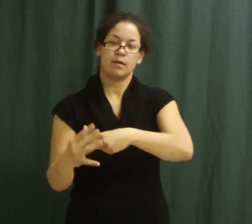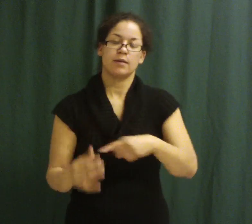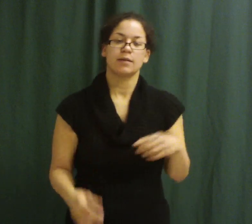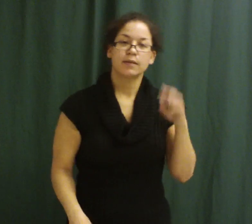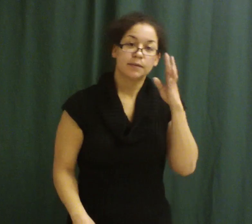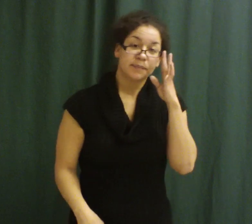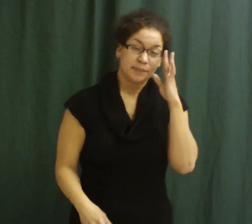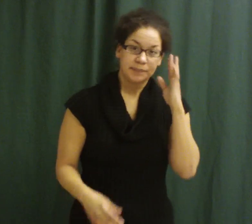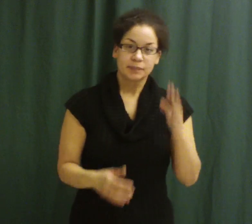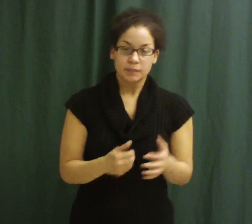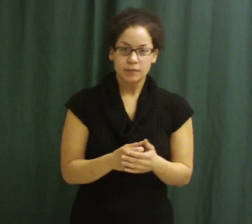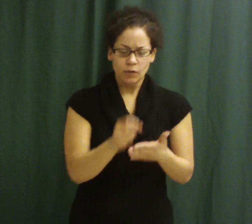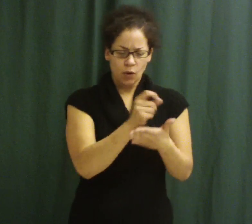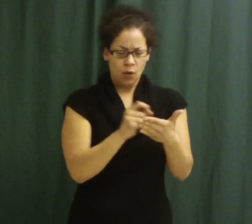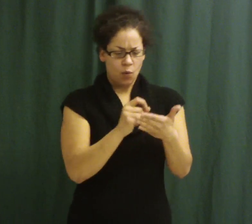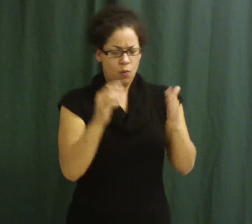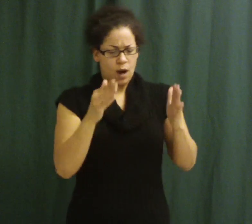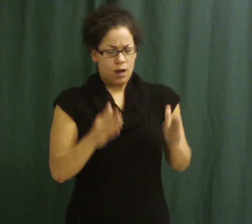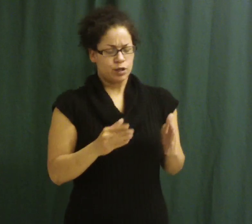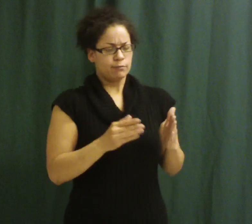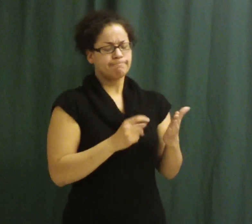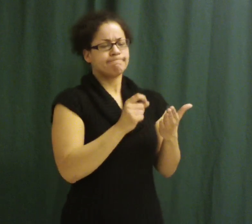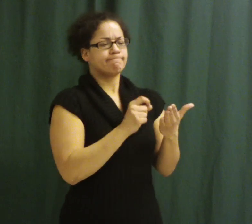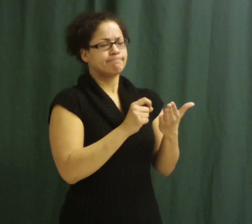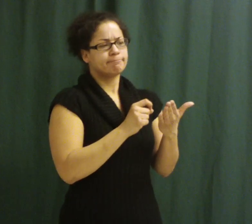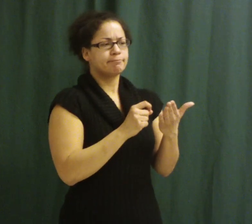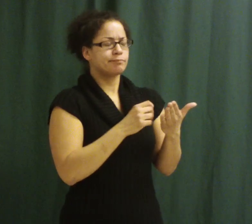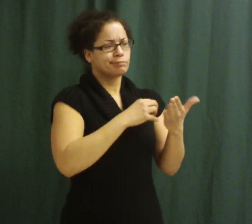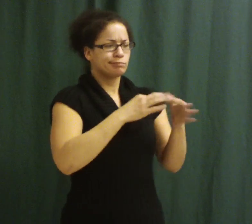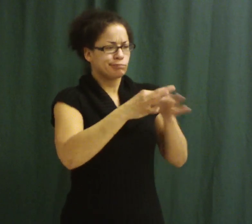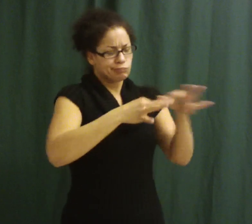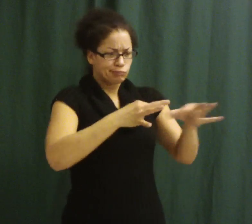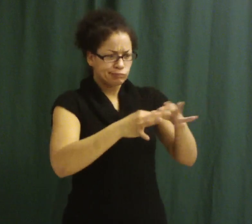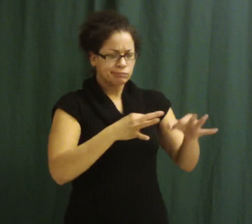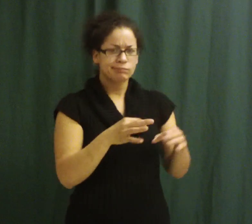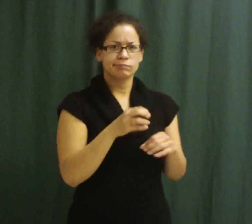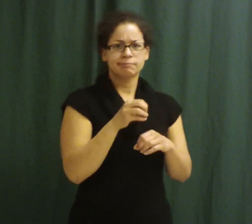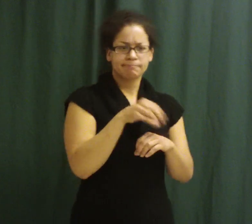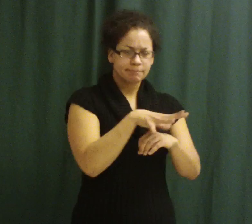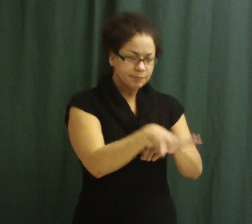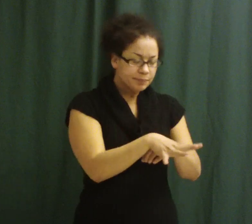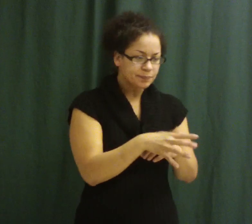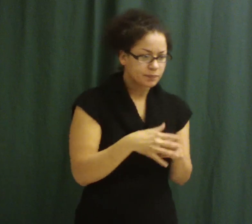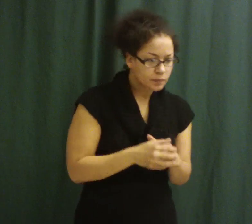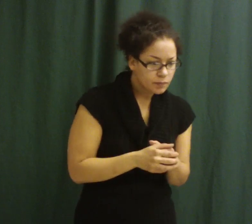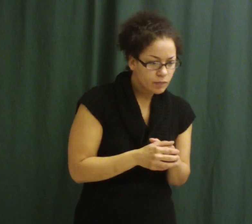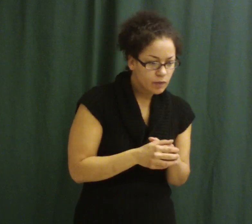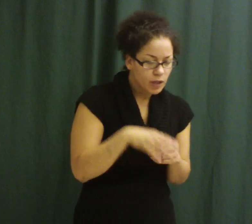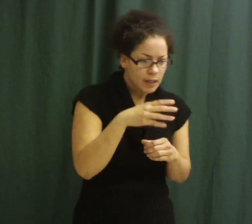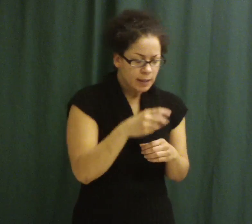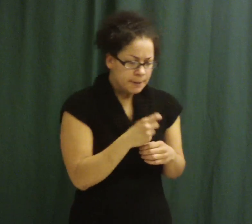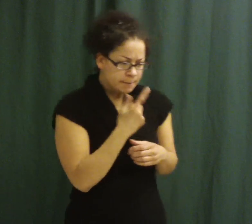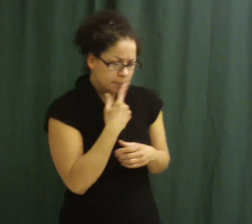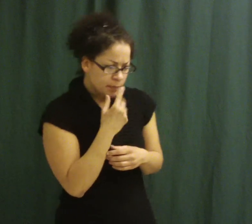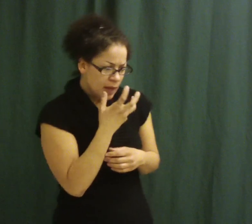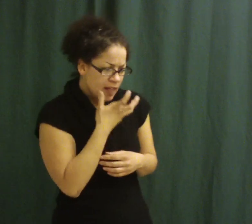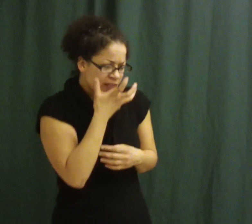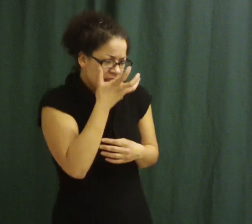A writer describes the effects. The heat incinerated herds of reindeer